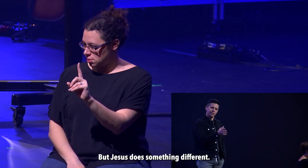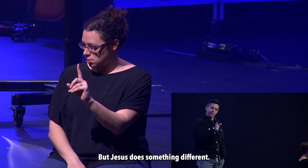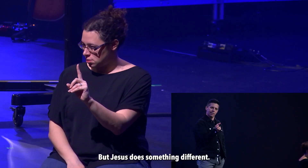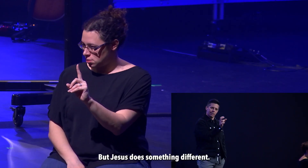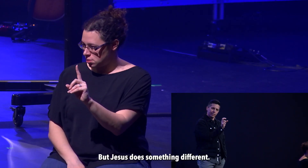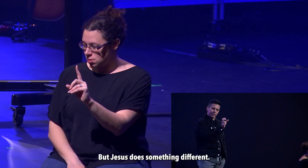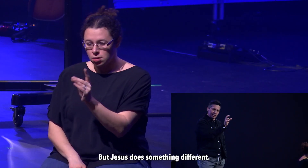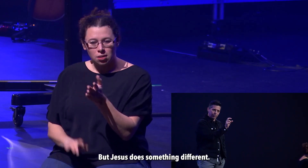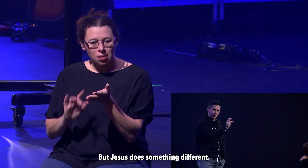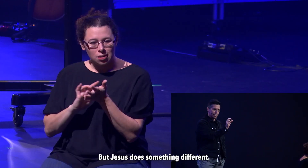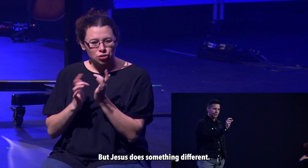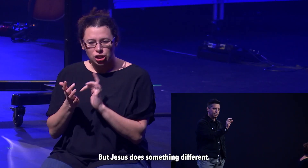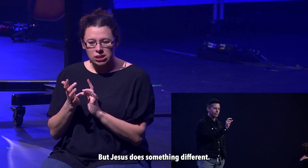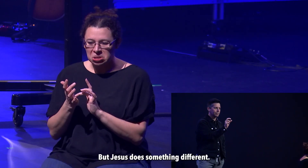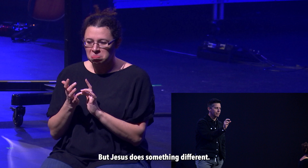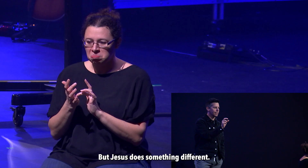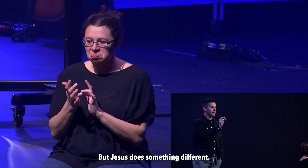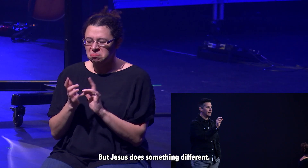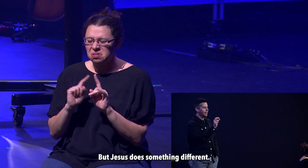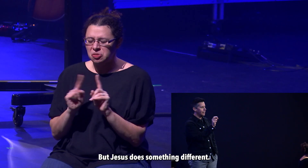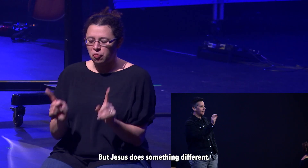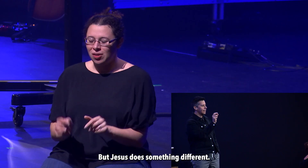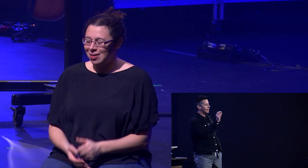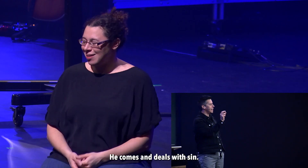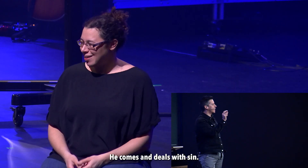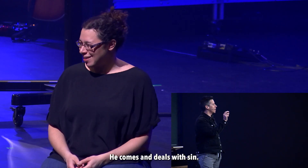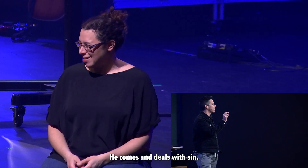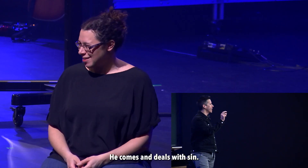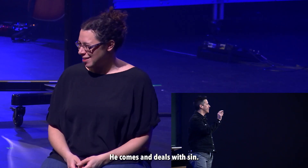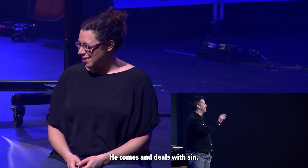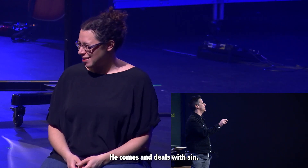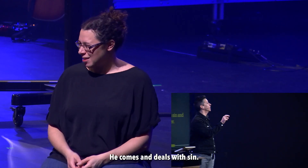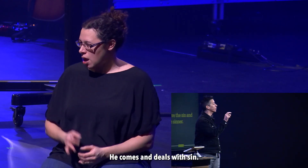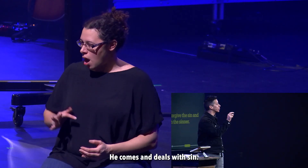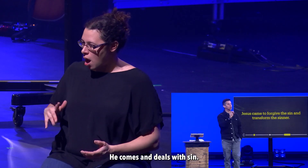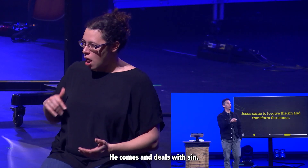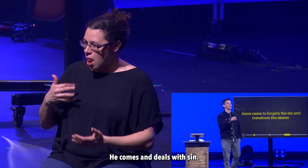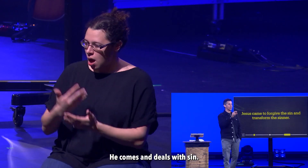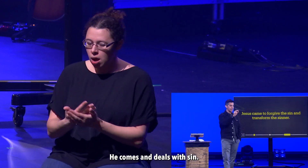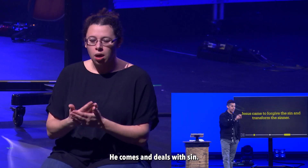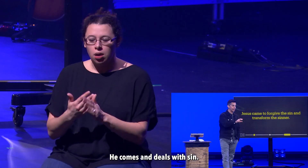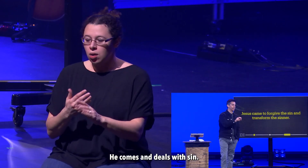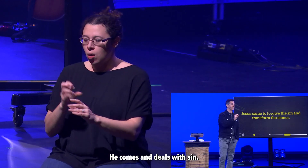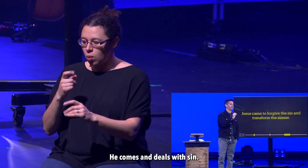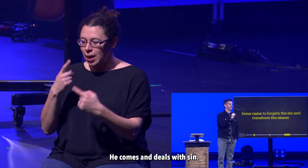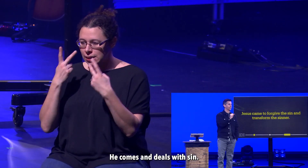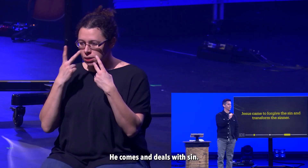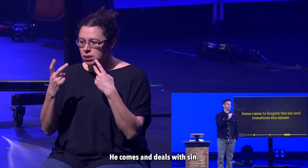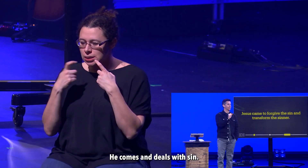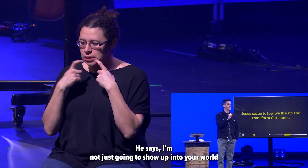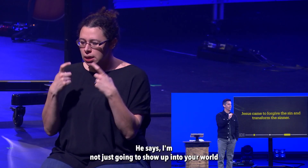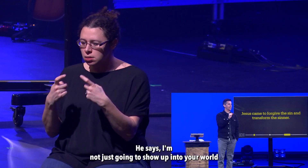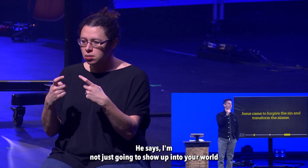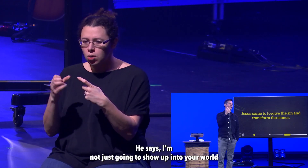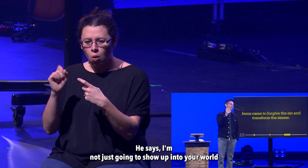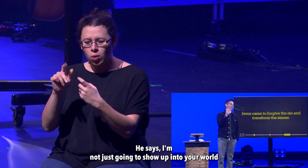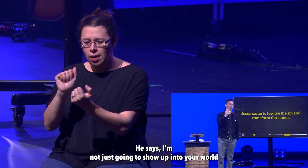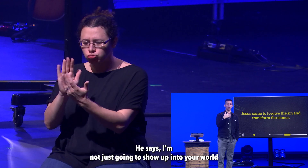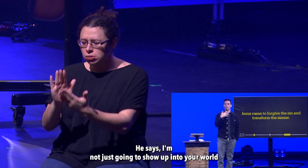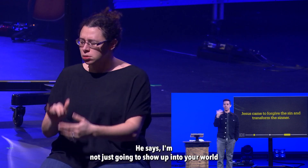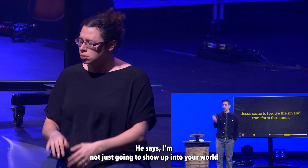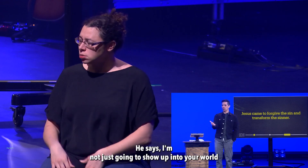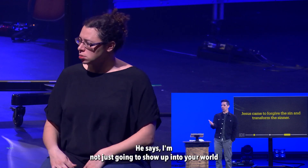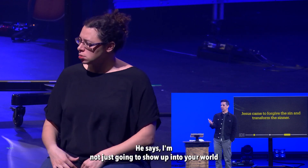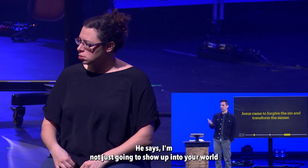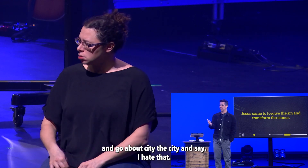But Jesus does something different. He comes and deals with sin. He says, I'm not just gonna